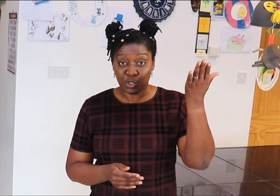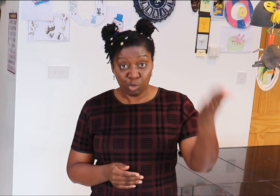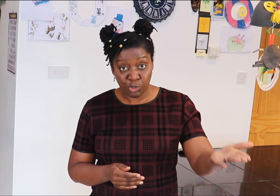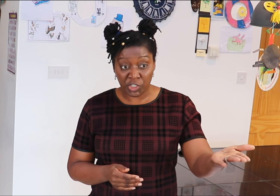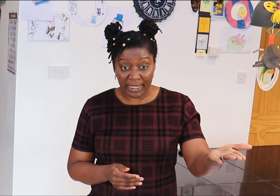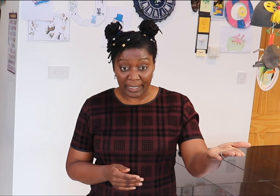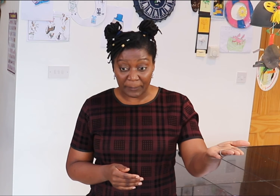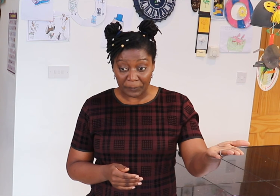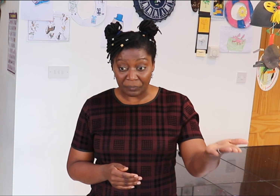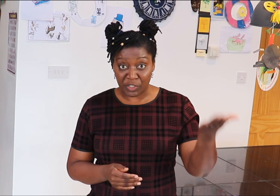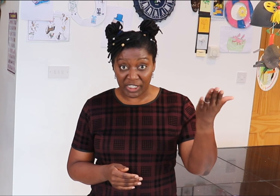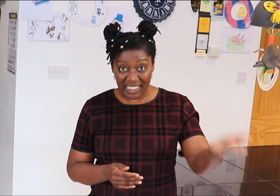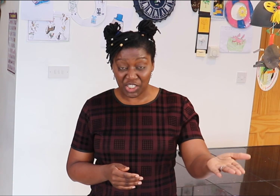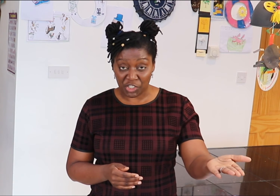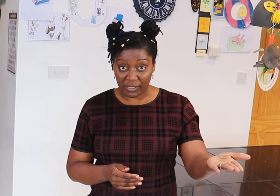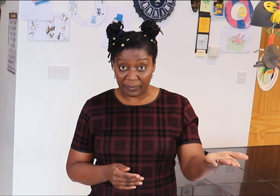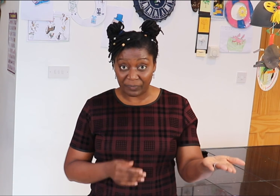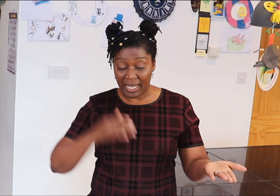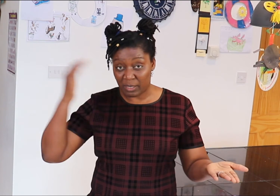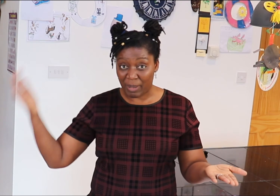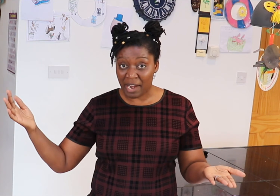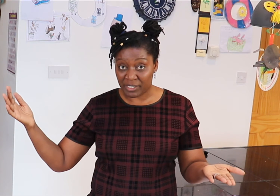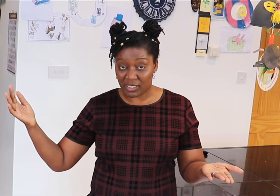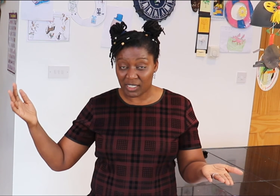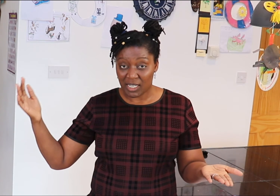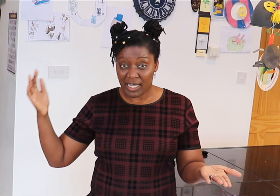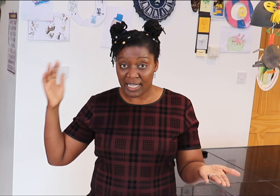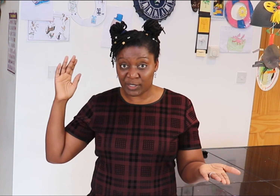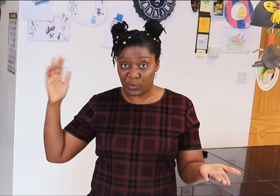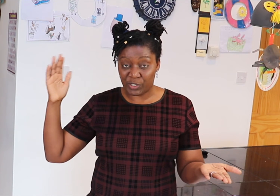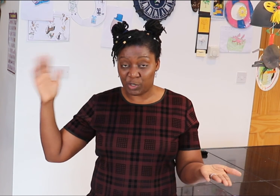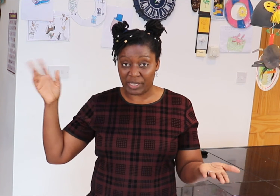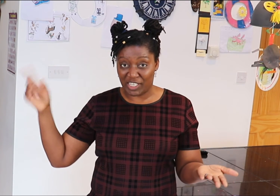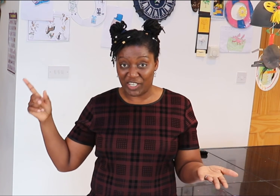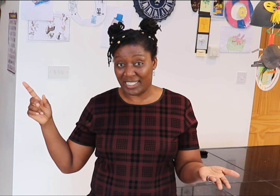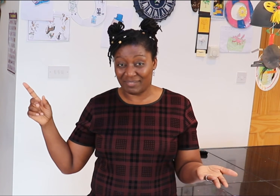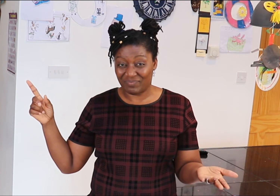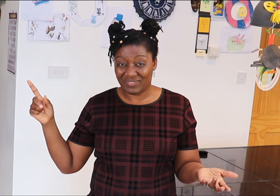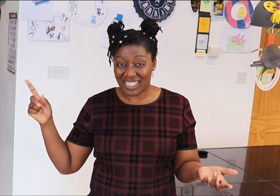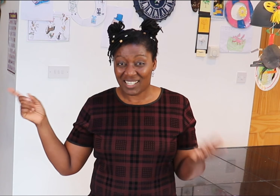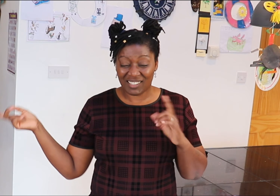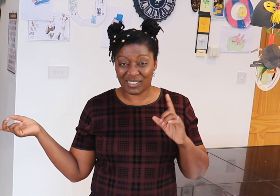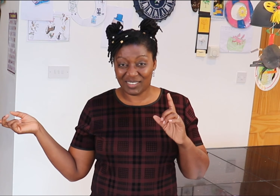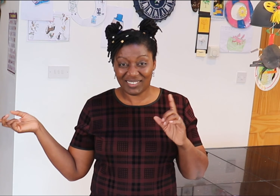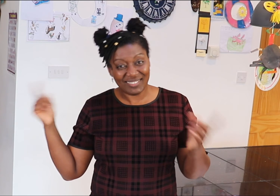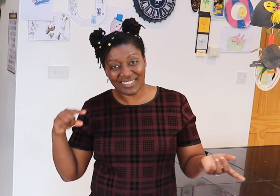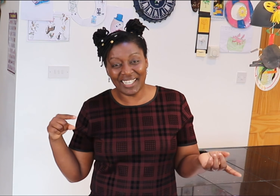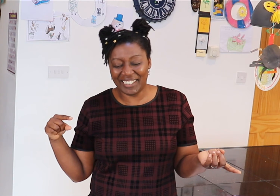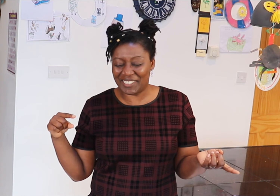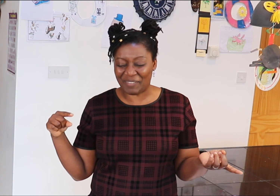is usually the teacher and the parent is the one doing the learning. Because does that